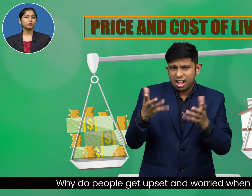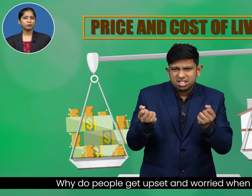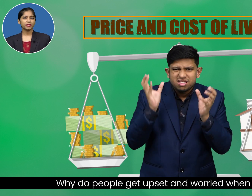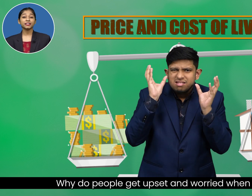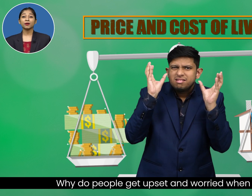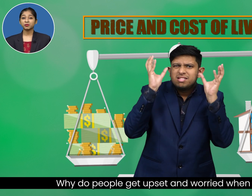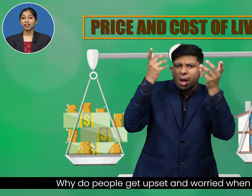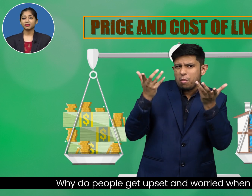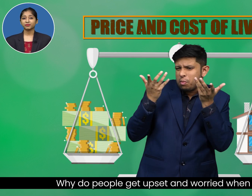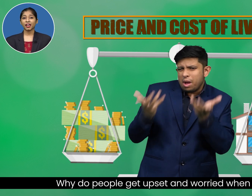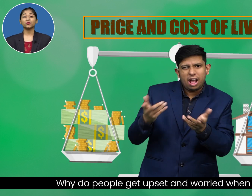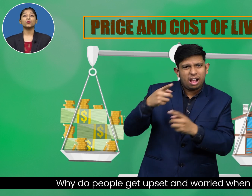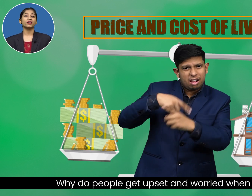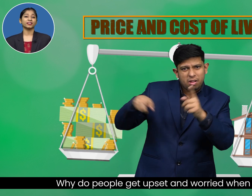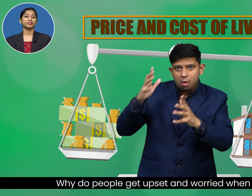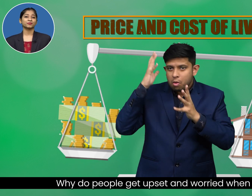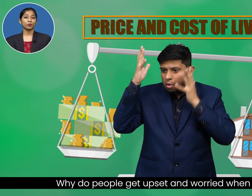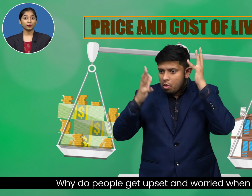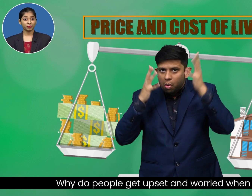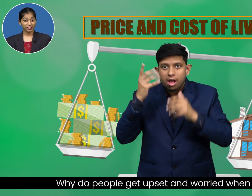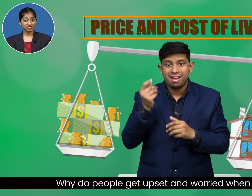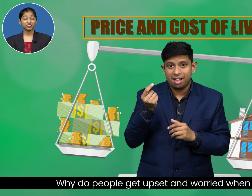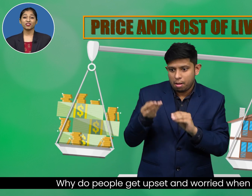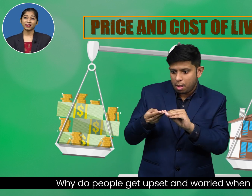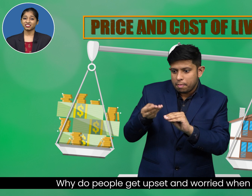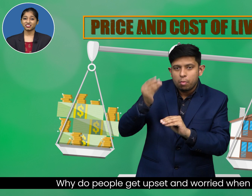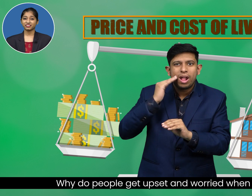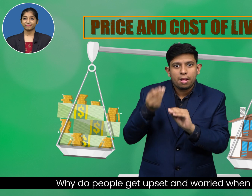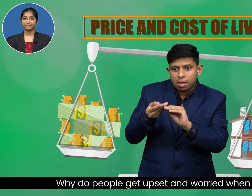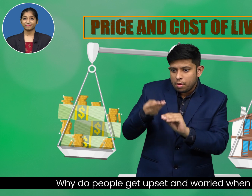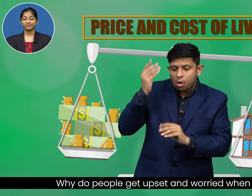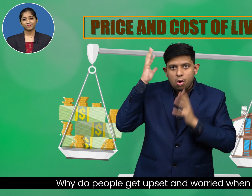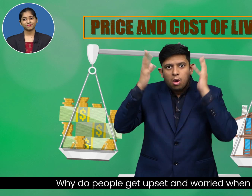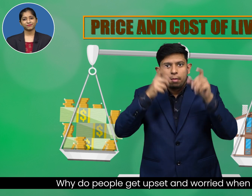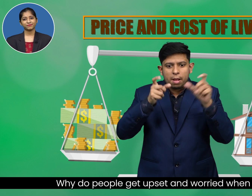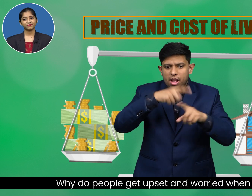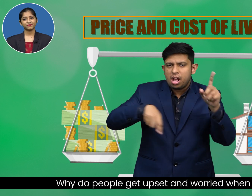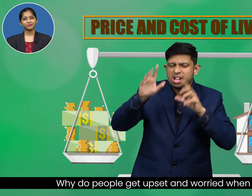Why do people get upset and worried when prices rise?